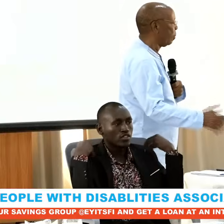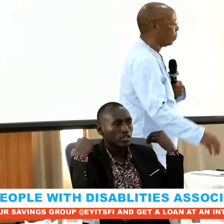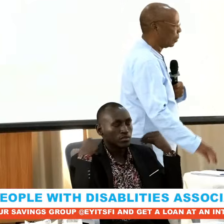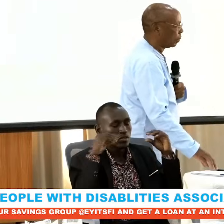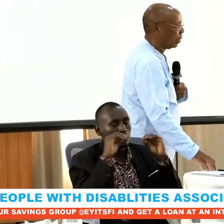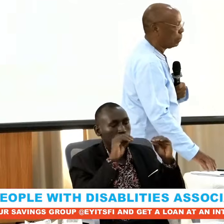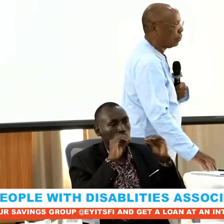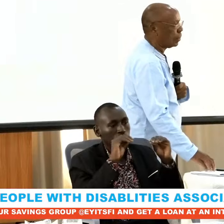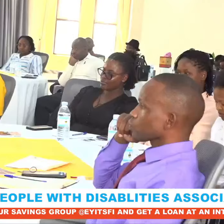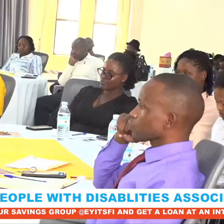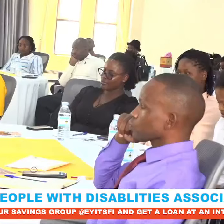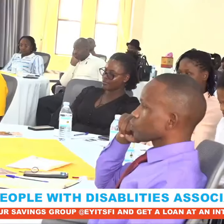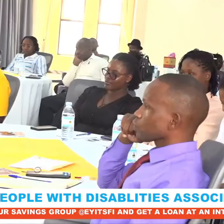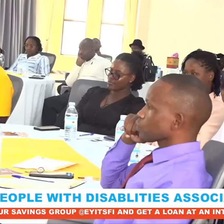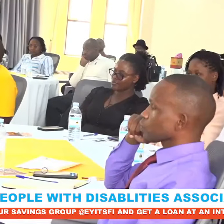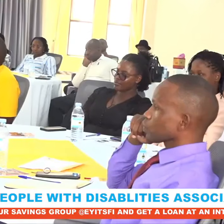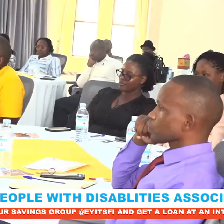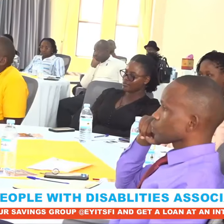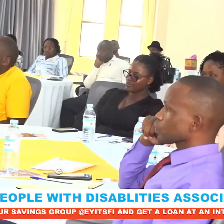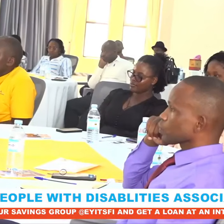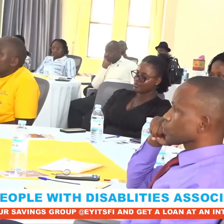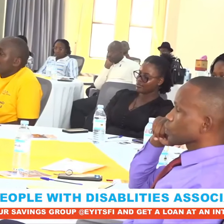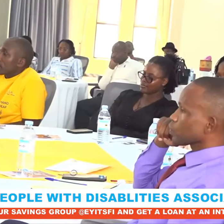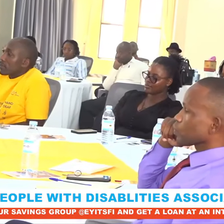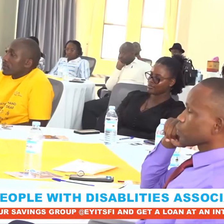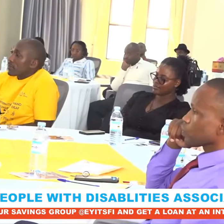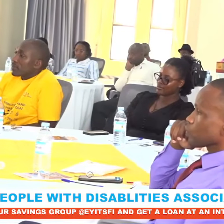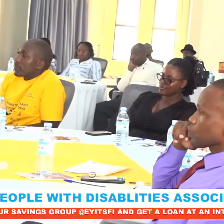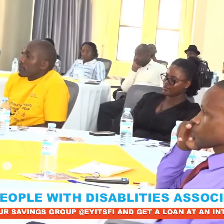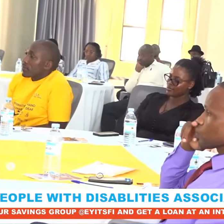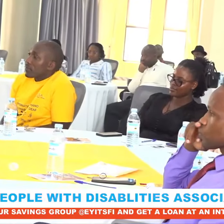already inputting into that area.